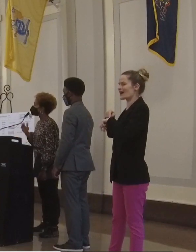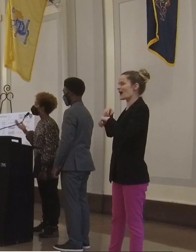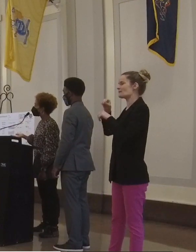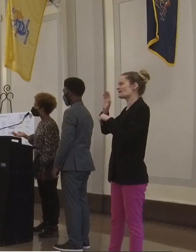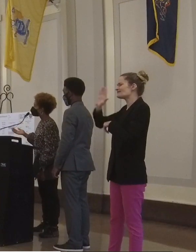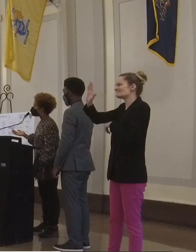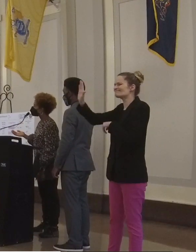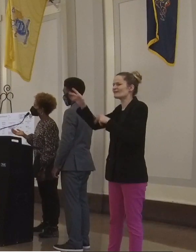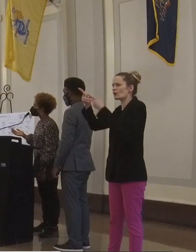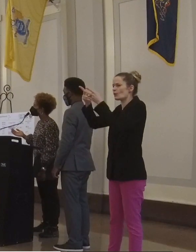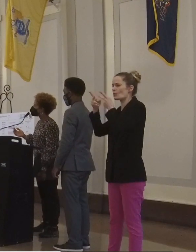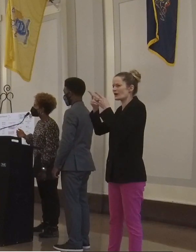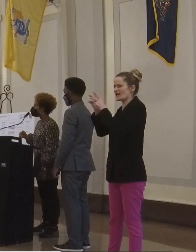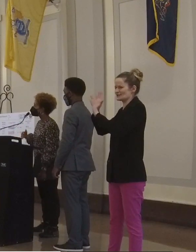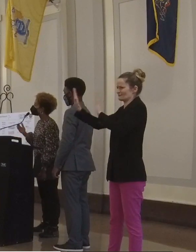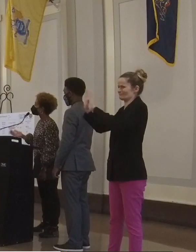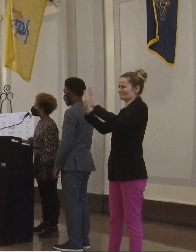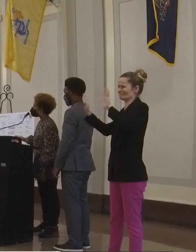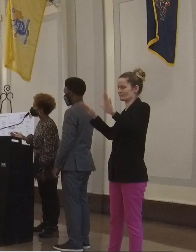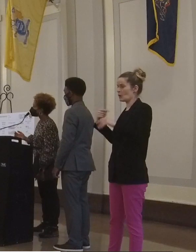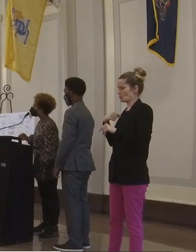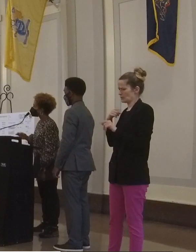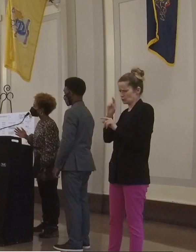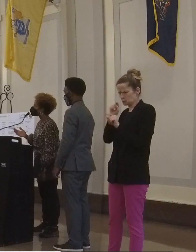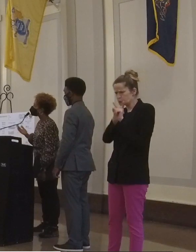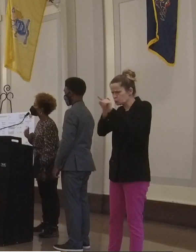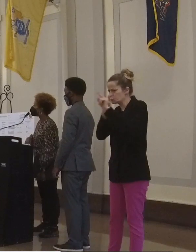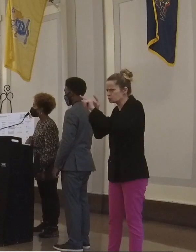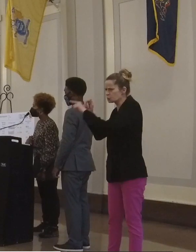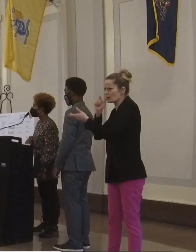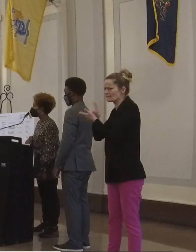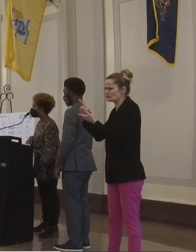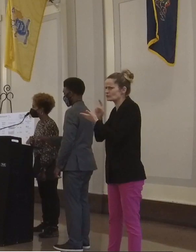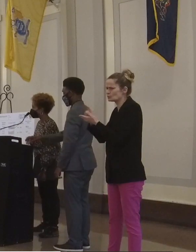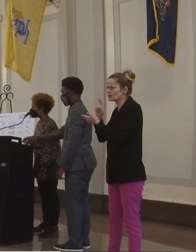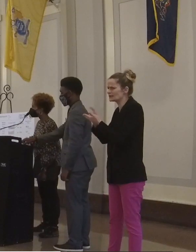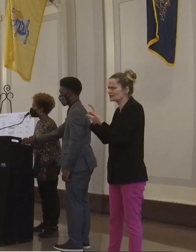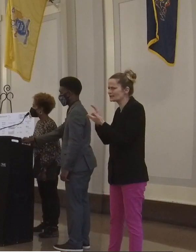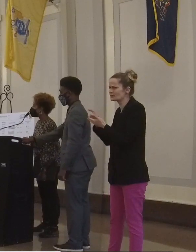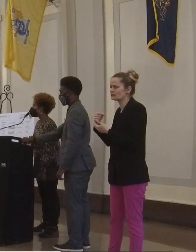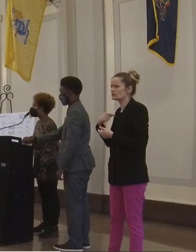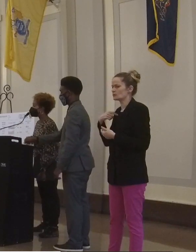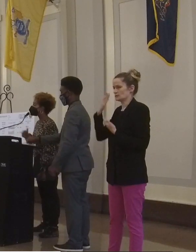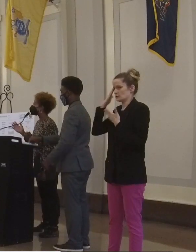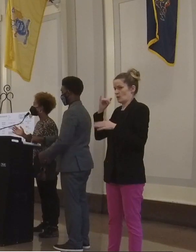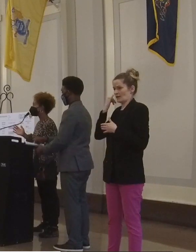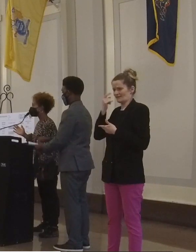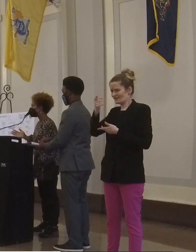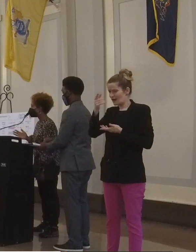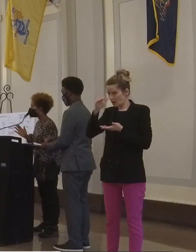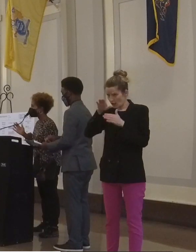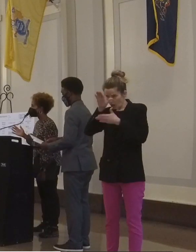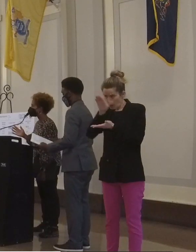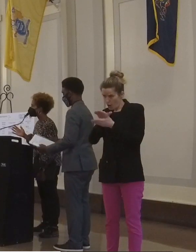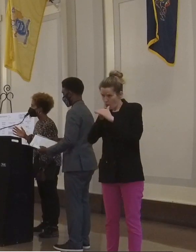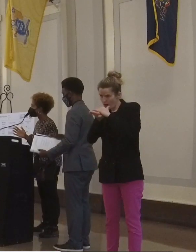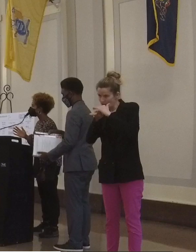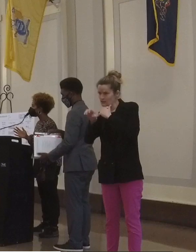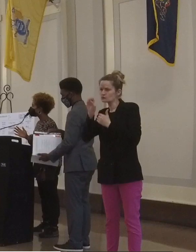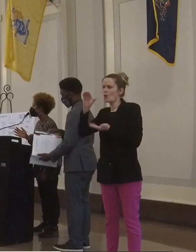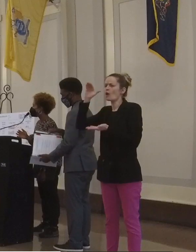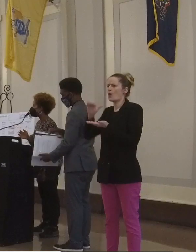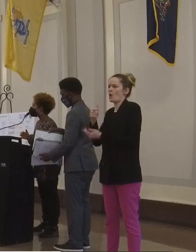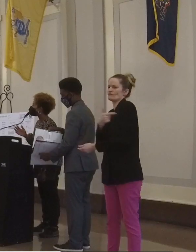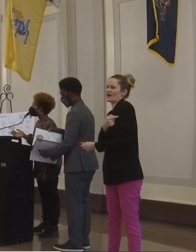testing, especially in areas where we know that there's less access or where we see lower vaccination rates. But there are multiple sites across the city. We're one